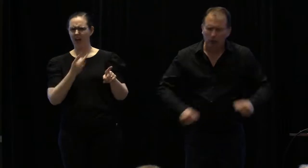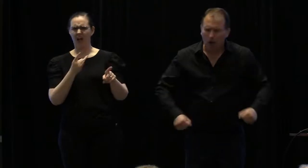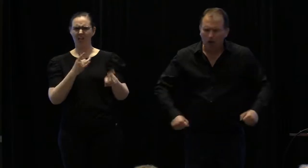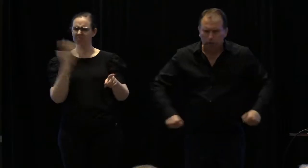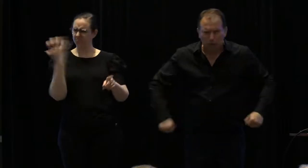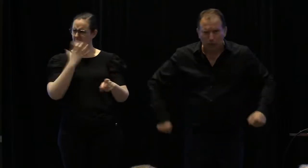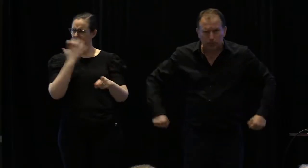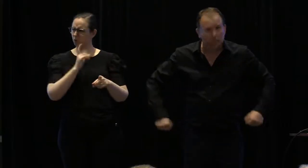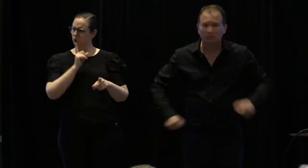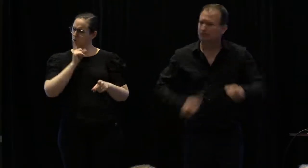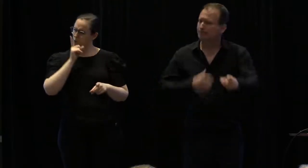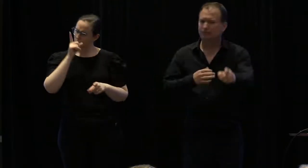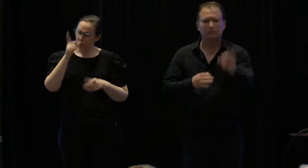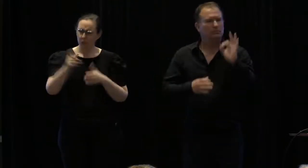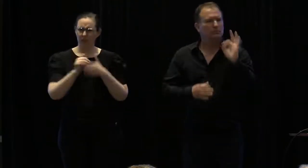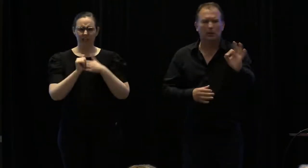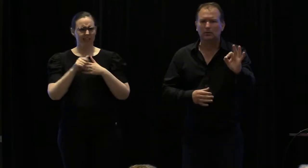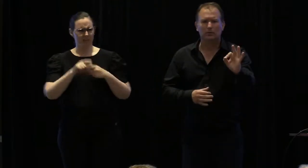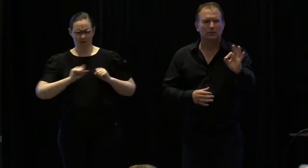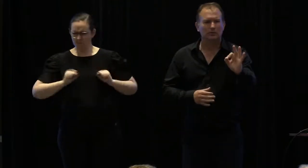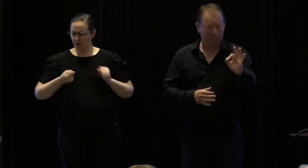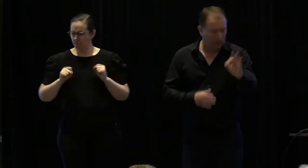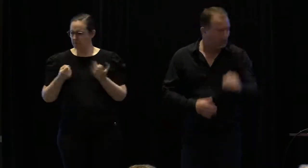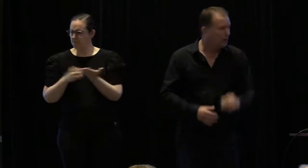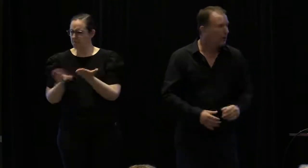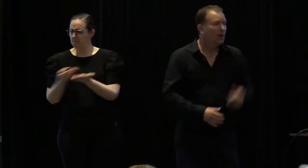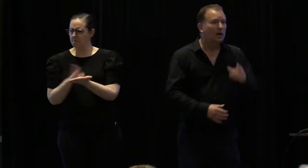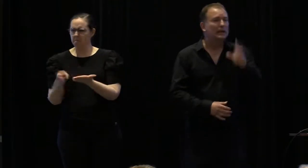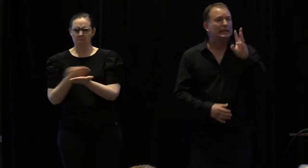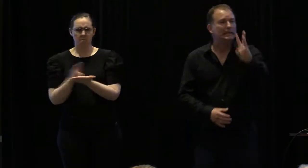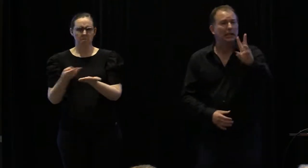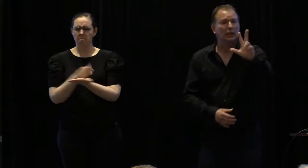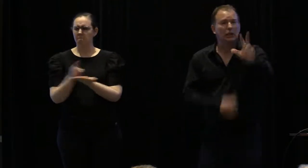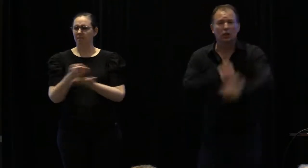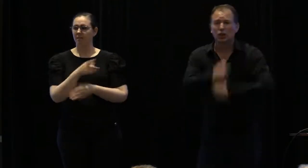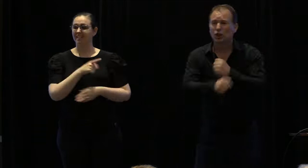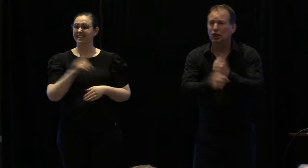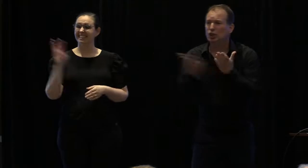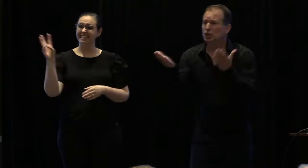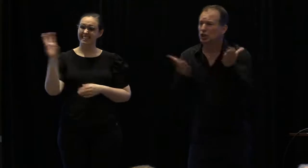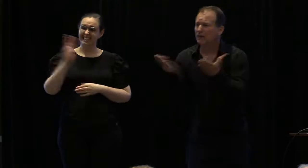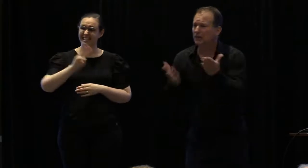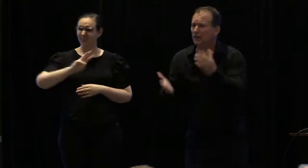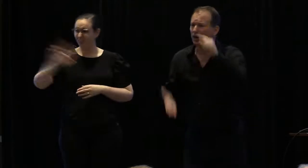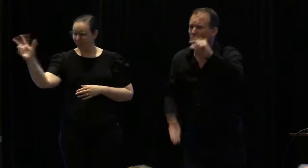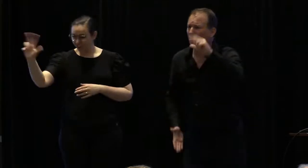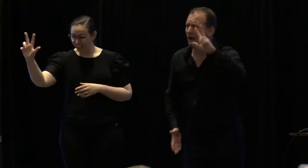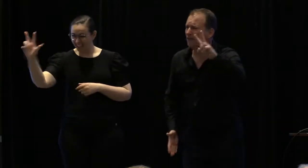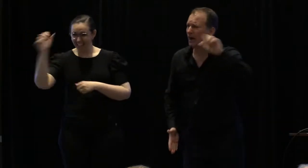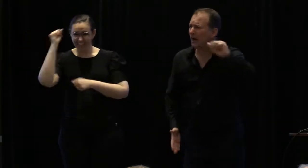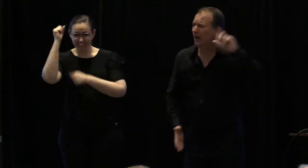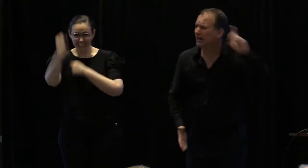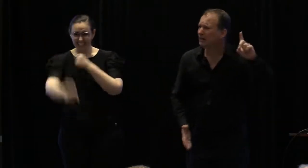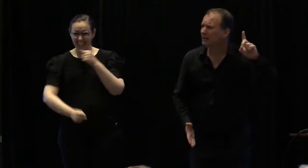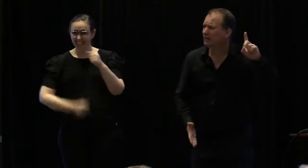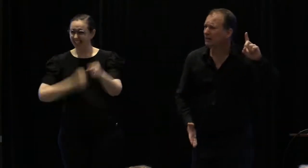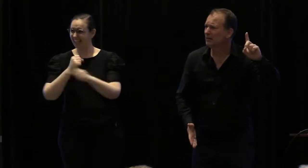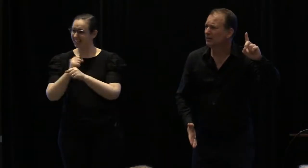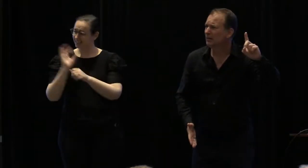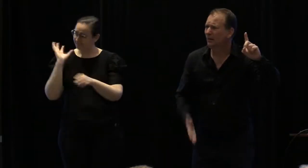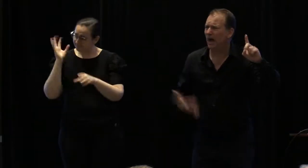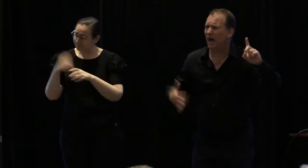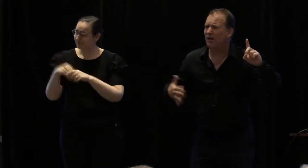her. She could lead with the ferocity of a bulldog. Peggy is amazing. 63 years of